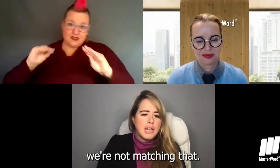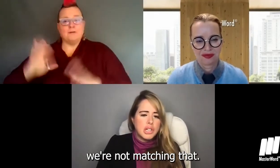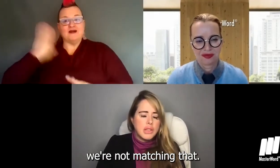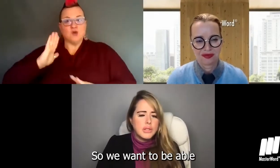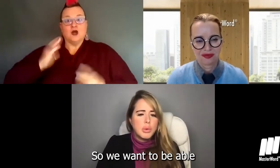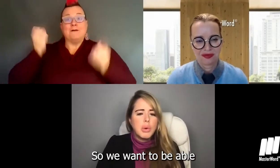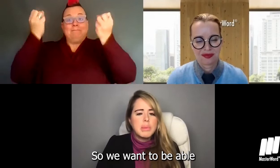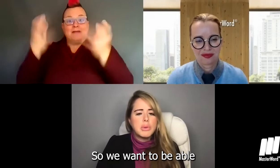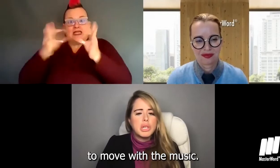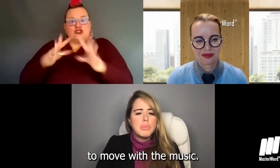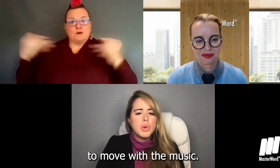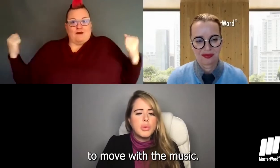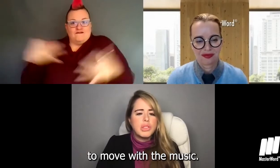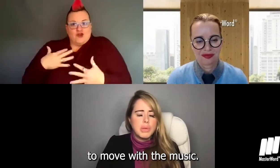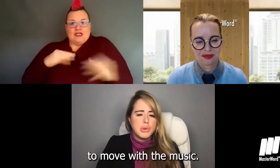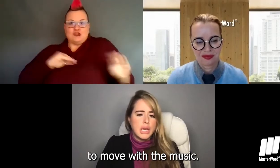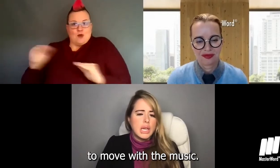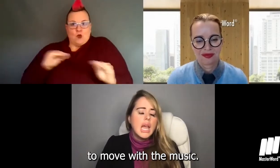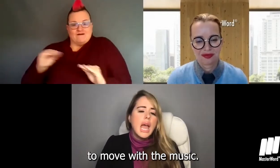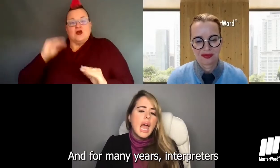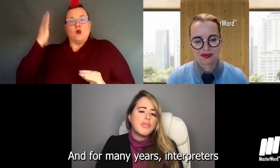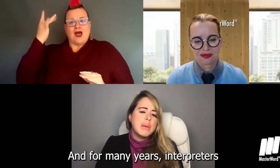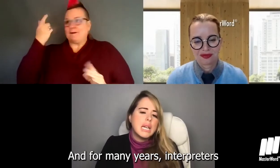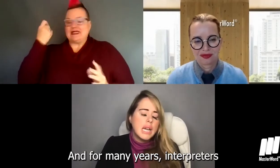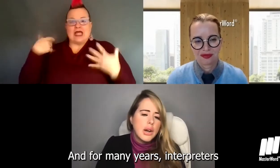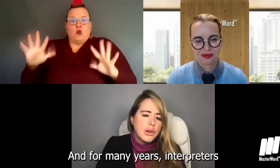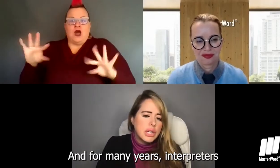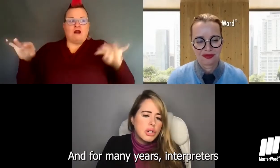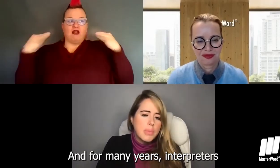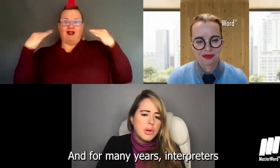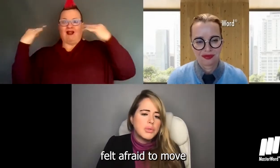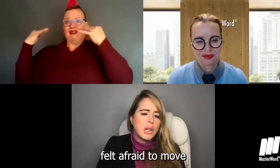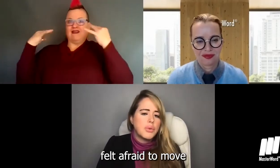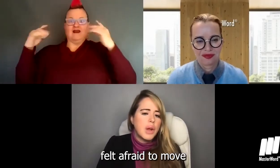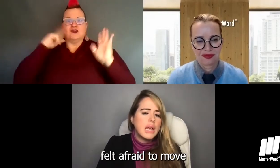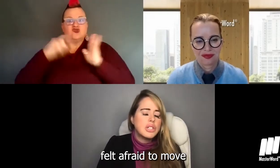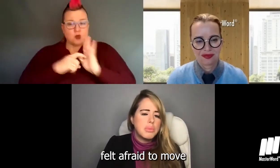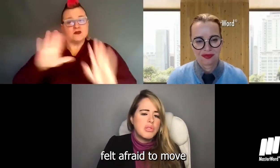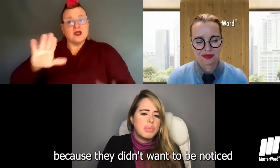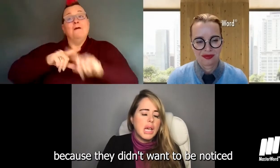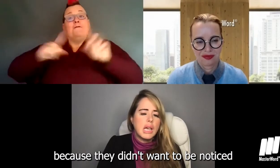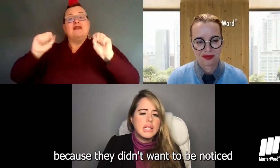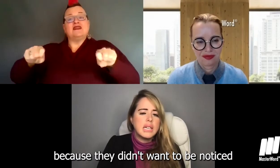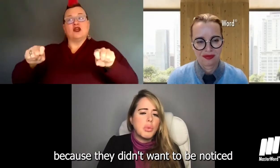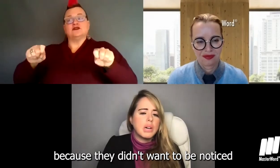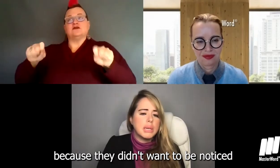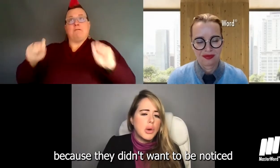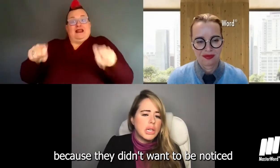matching that. So we want to be able to move with the music. And for many years, interpreters felt afraid to move because they didn't want to be noticed